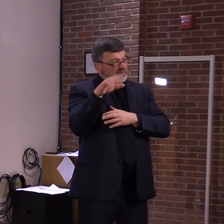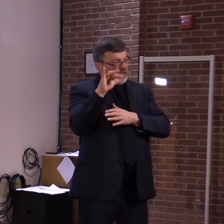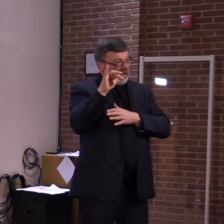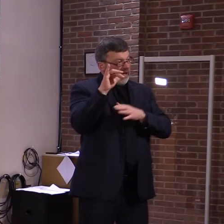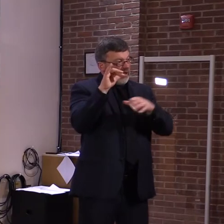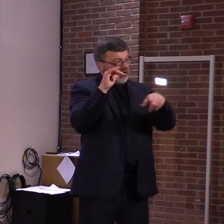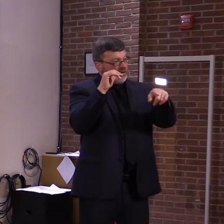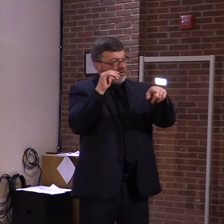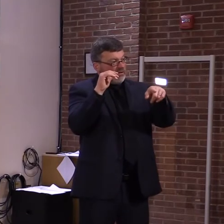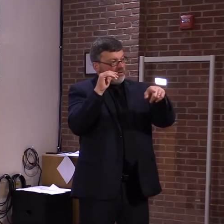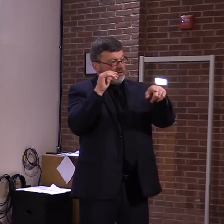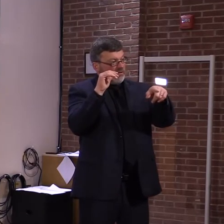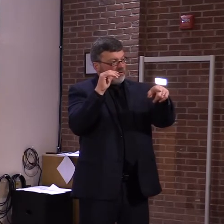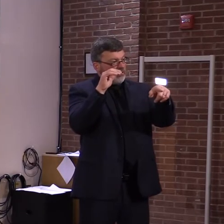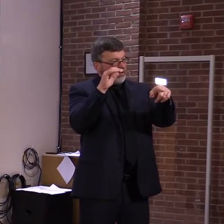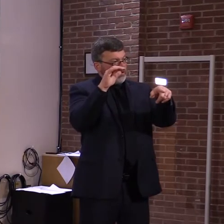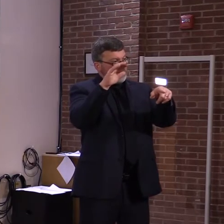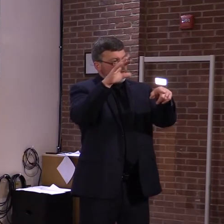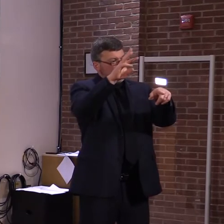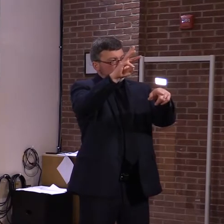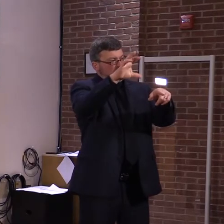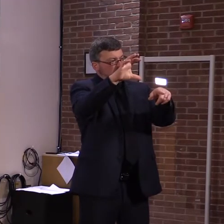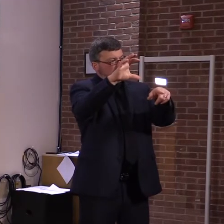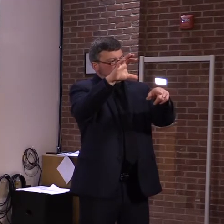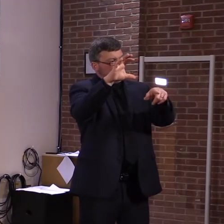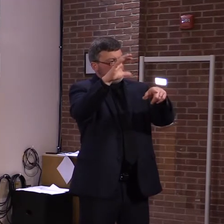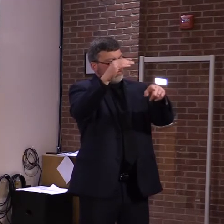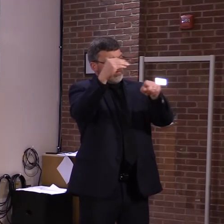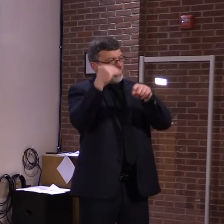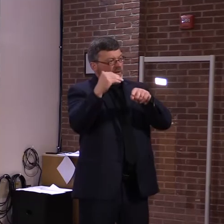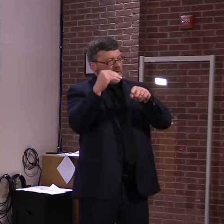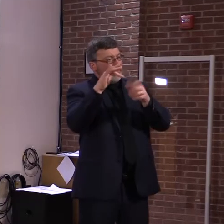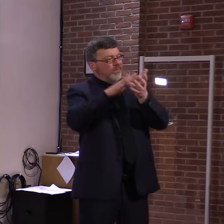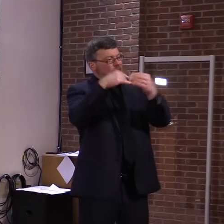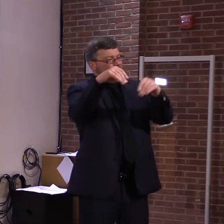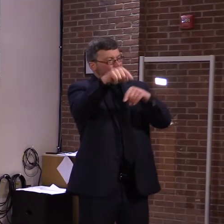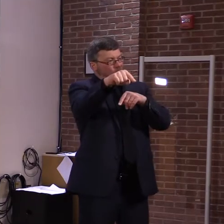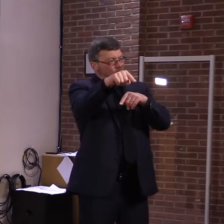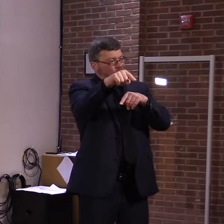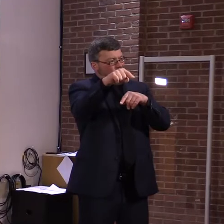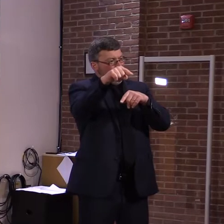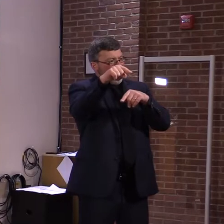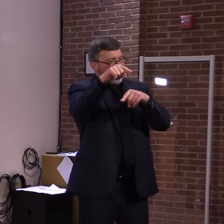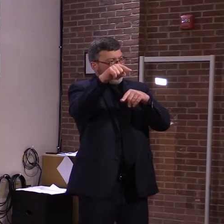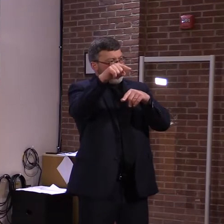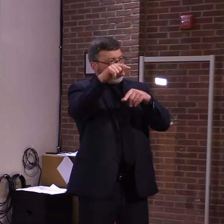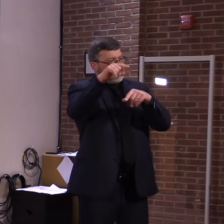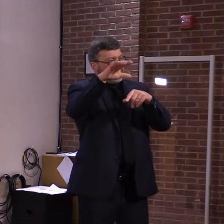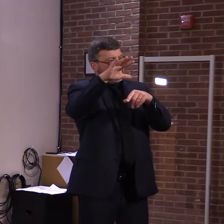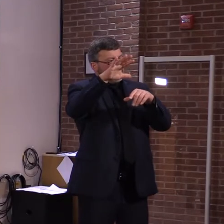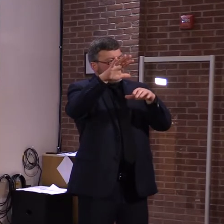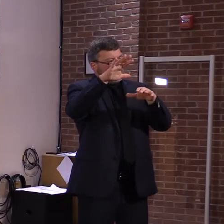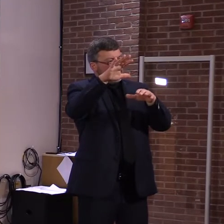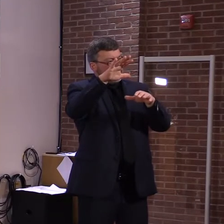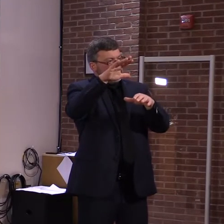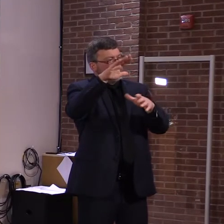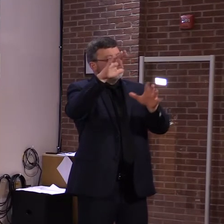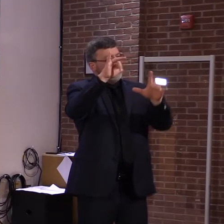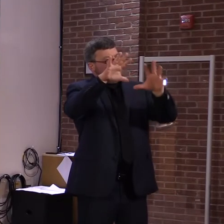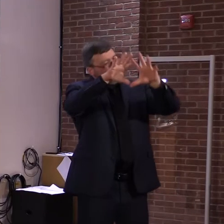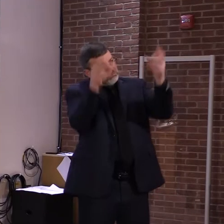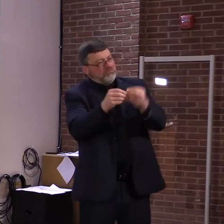federal pharmacy program about 5,200, total about 25,000 for next